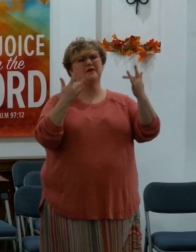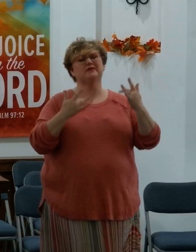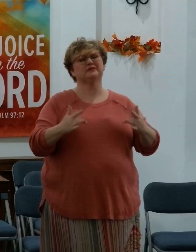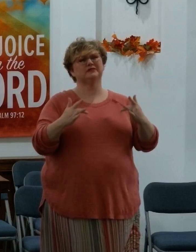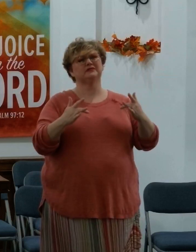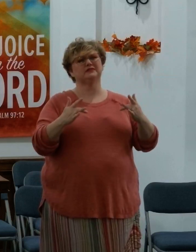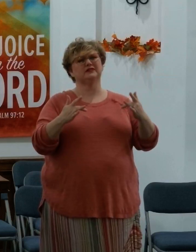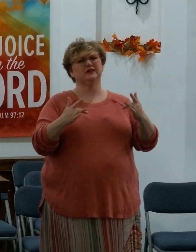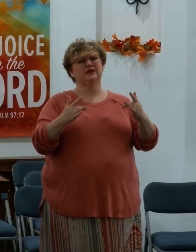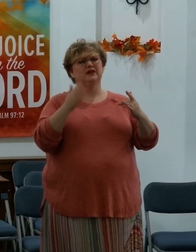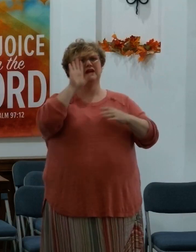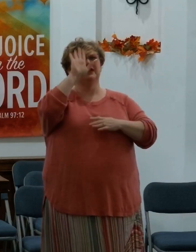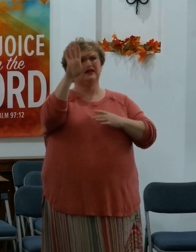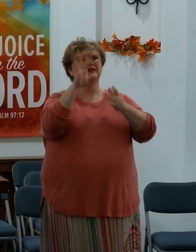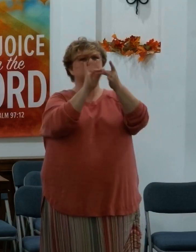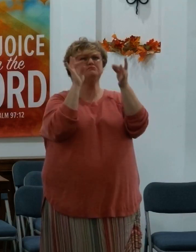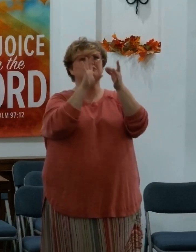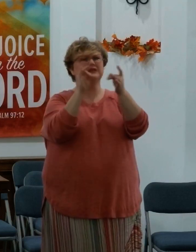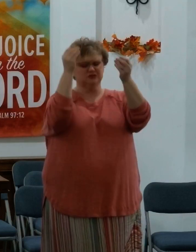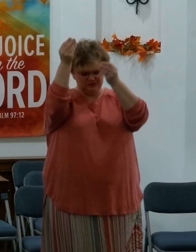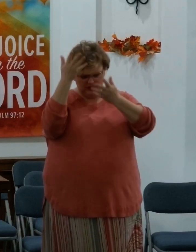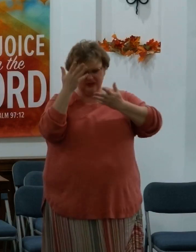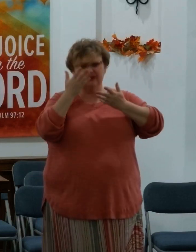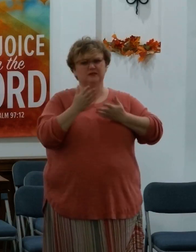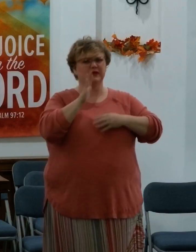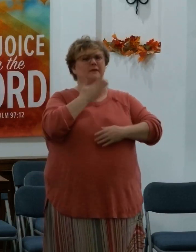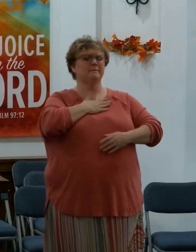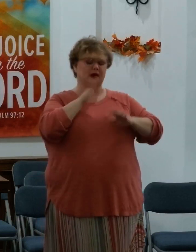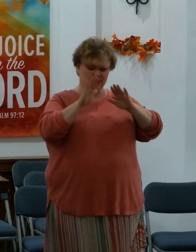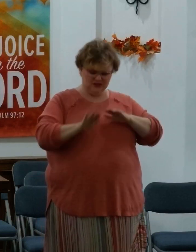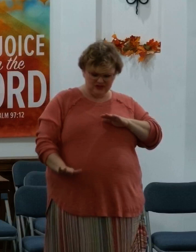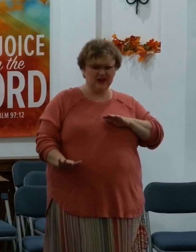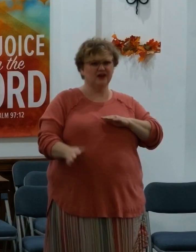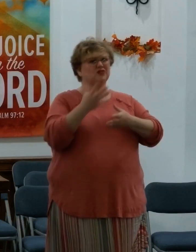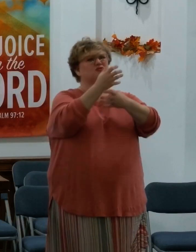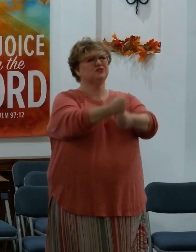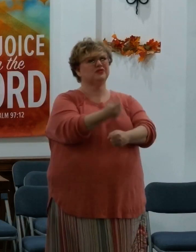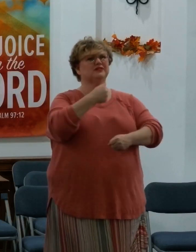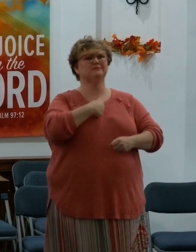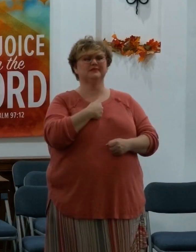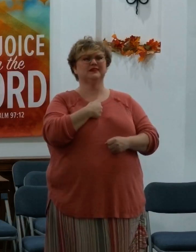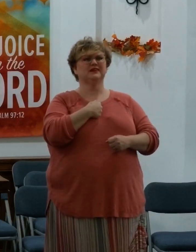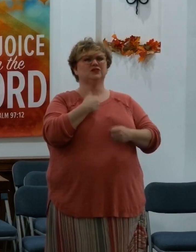through his word he says to me, my child, but trust me,